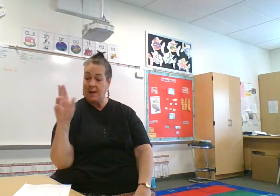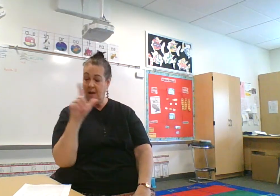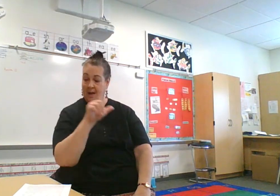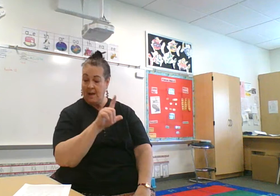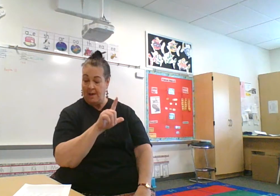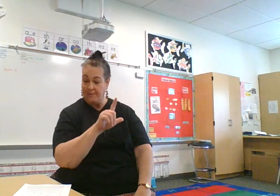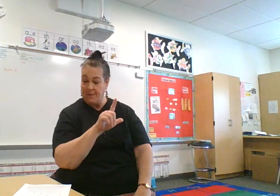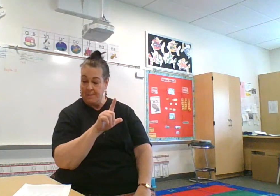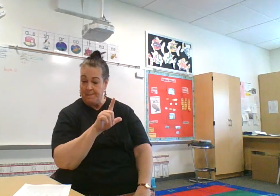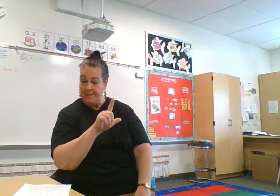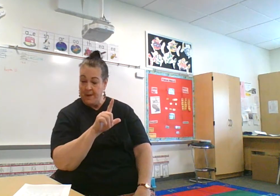and left.